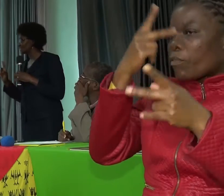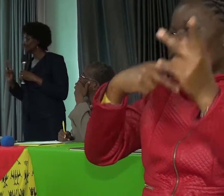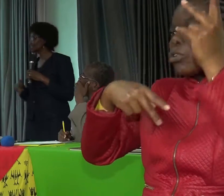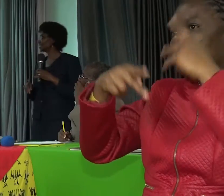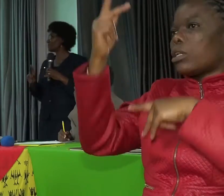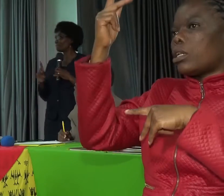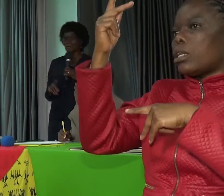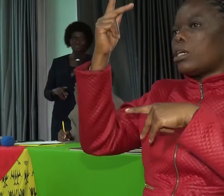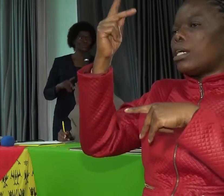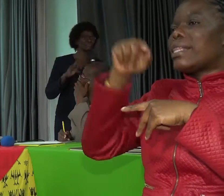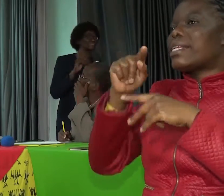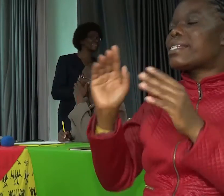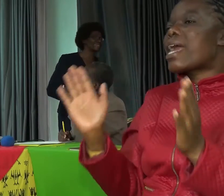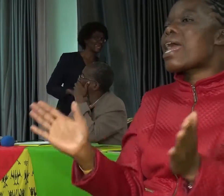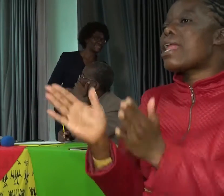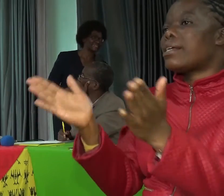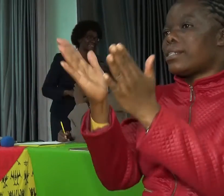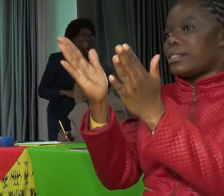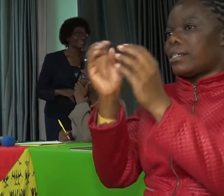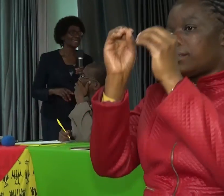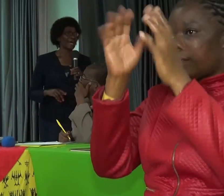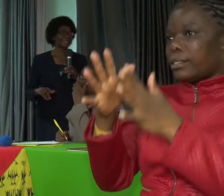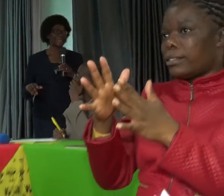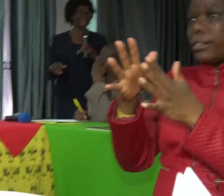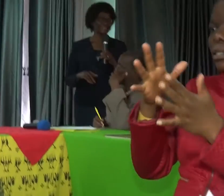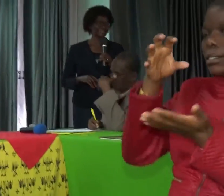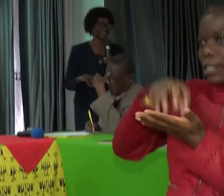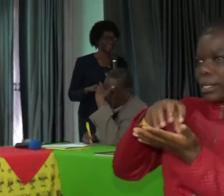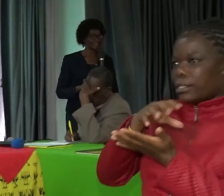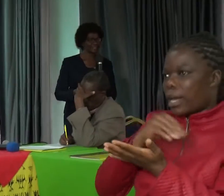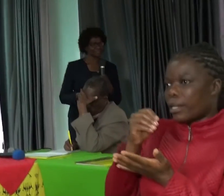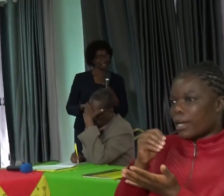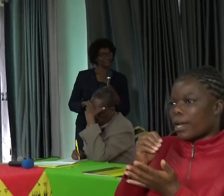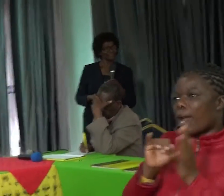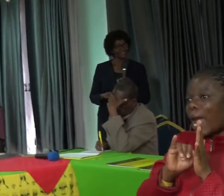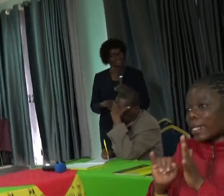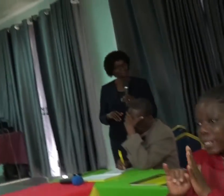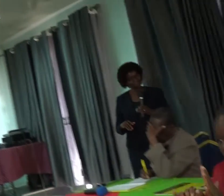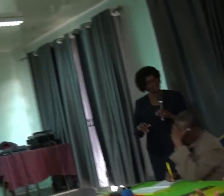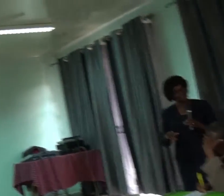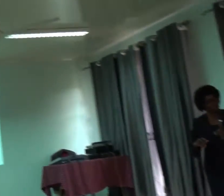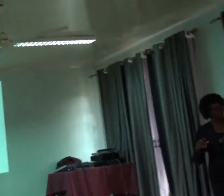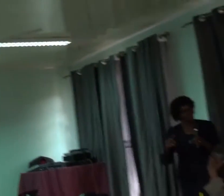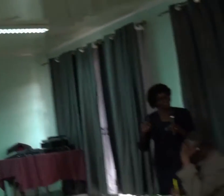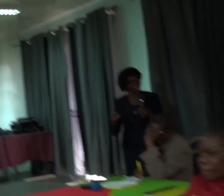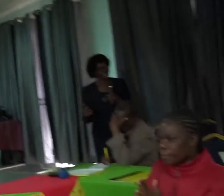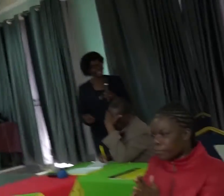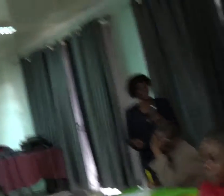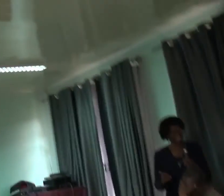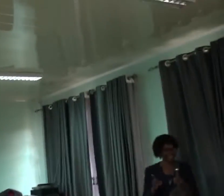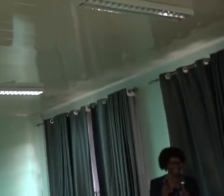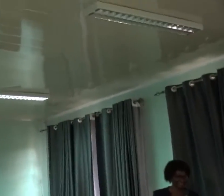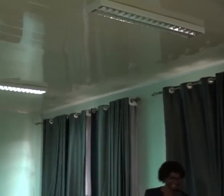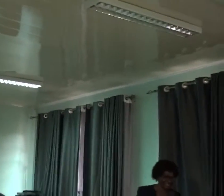enhances teacher personal status and identity. So that means teachers